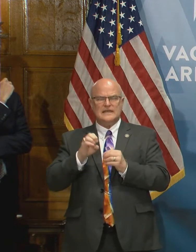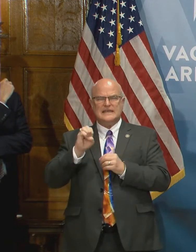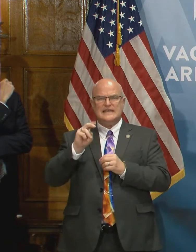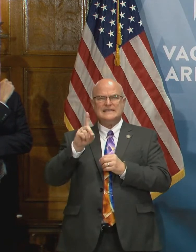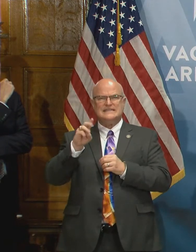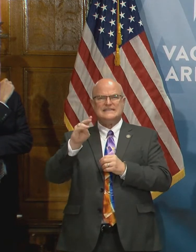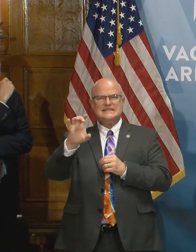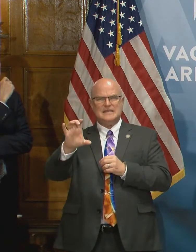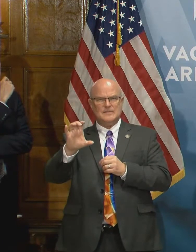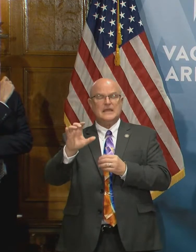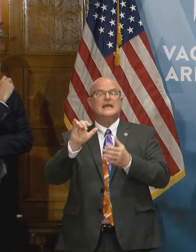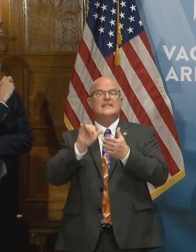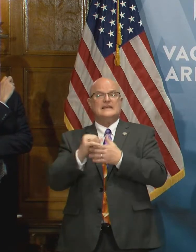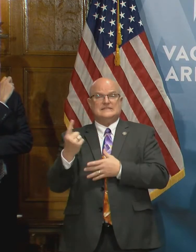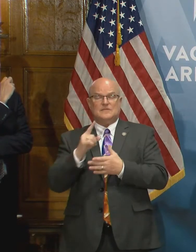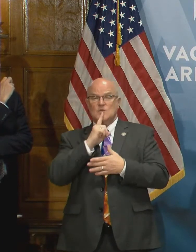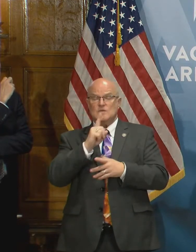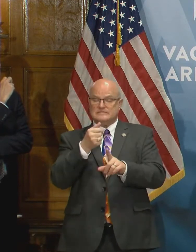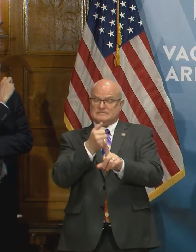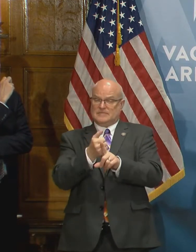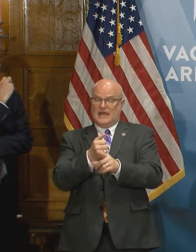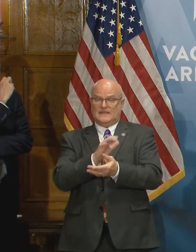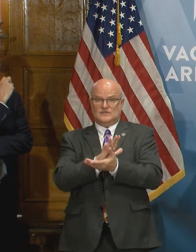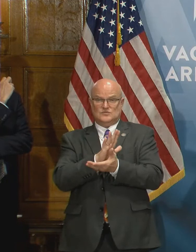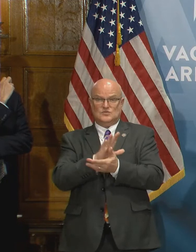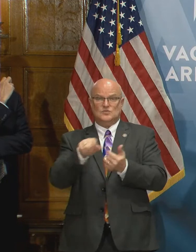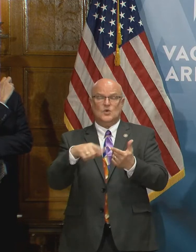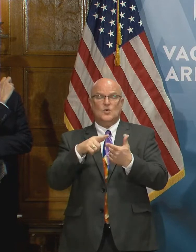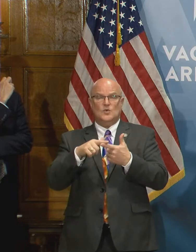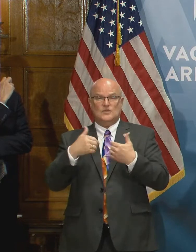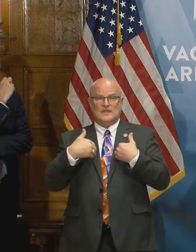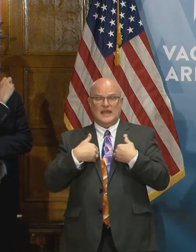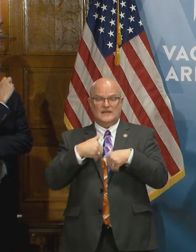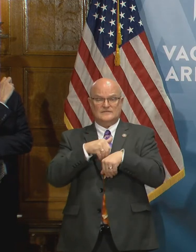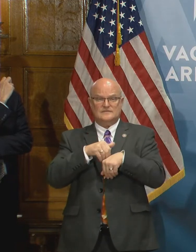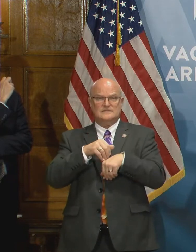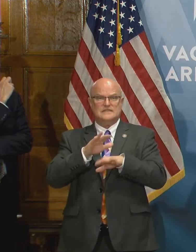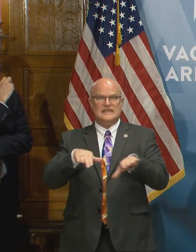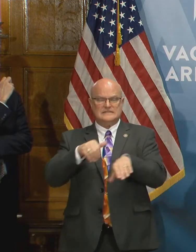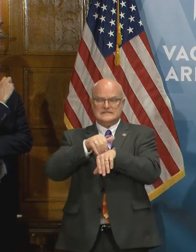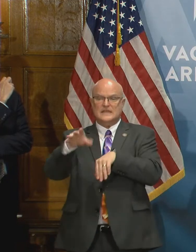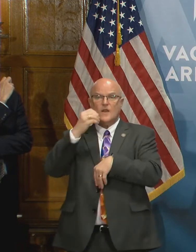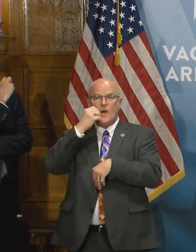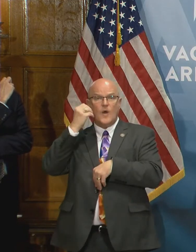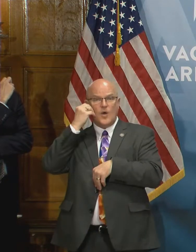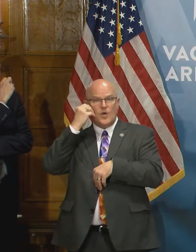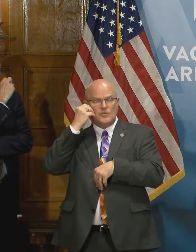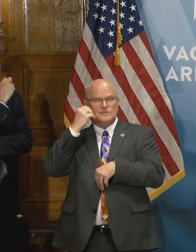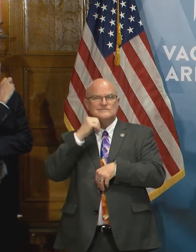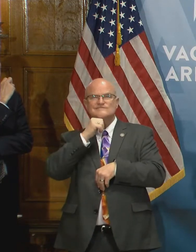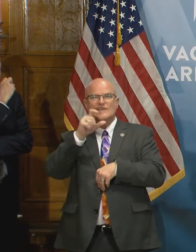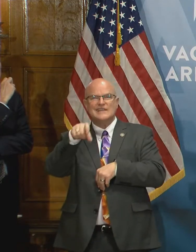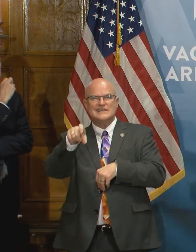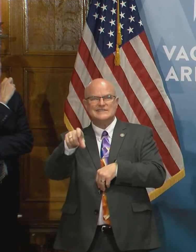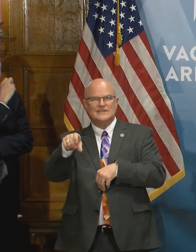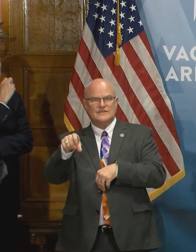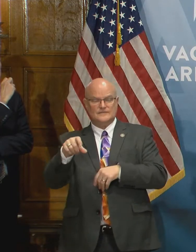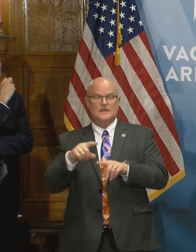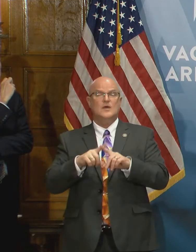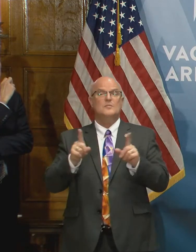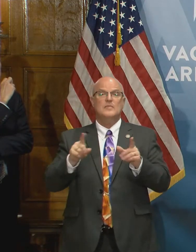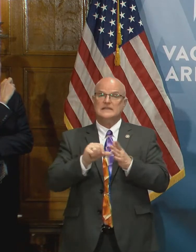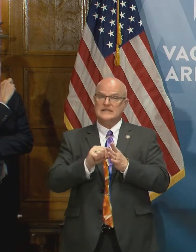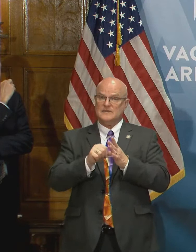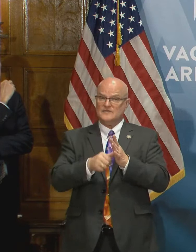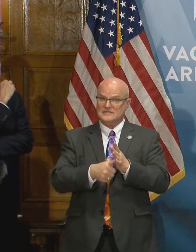phase, that's something that really impacts the schools when you're sending kids home, sometimes unnecessarily. But